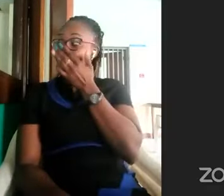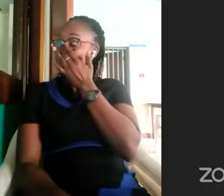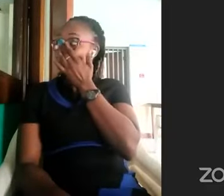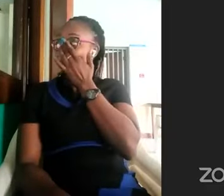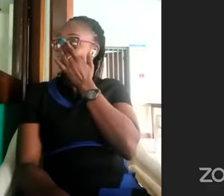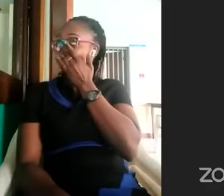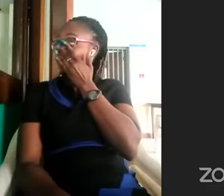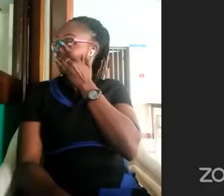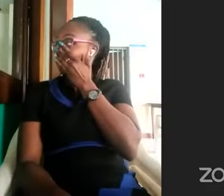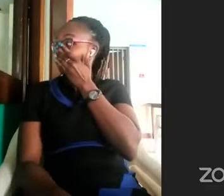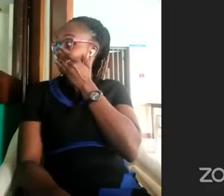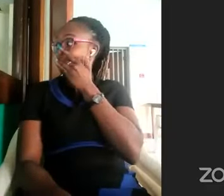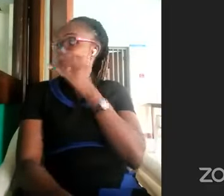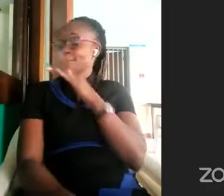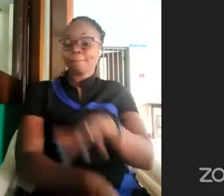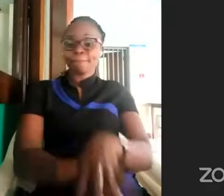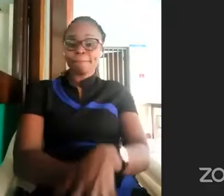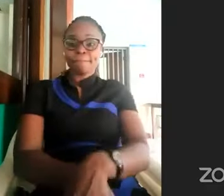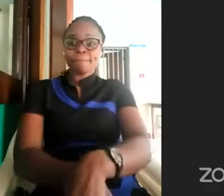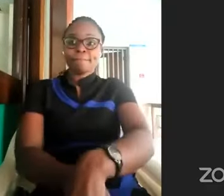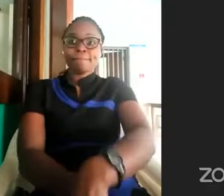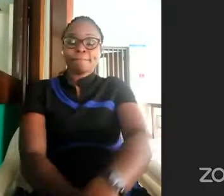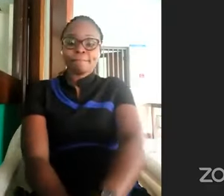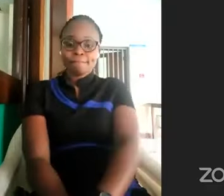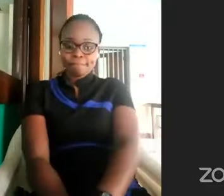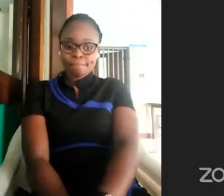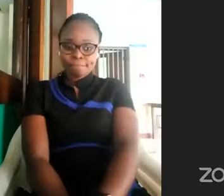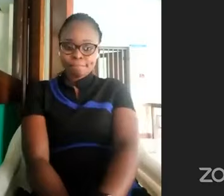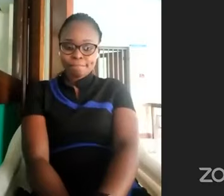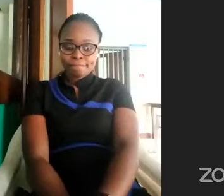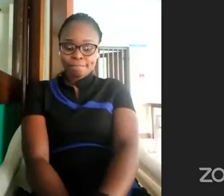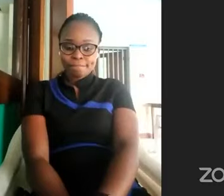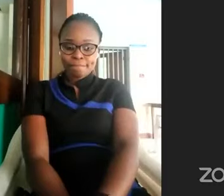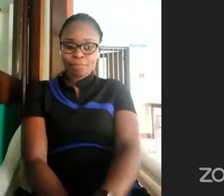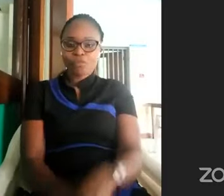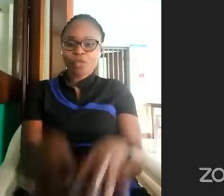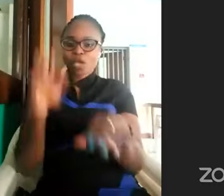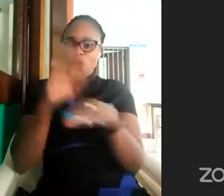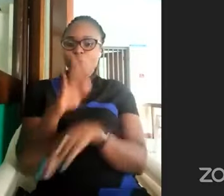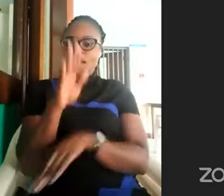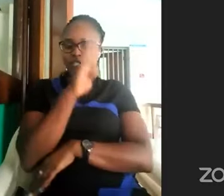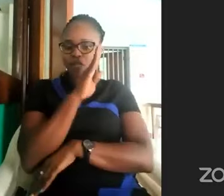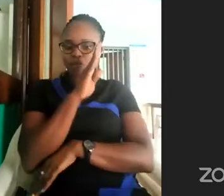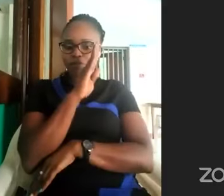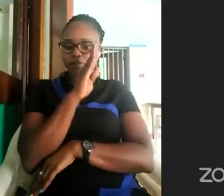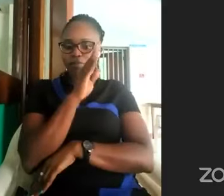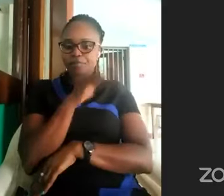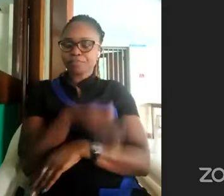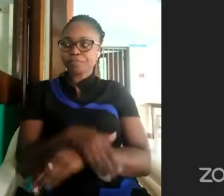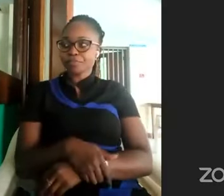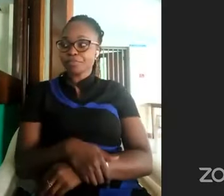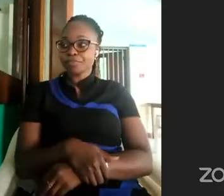Yes, I'm joining you. Good afternoon, everyone. Good afternoon. Good